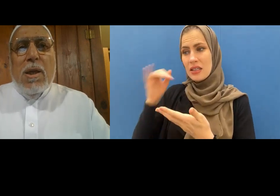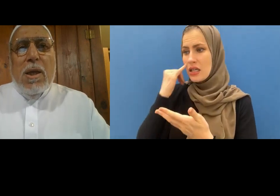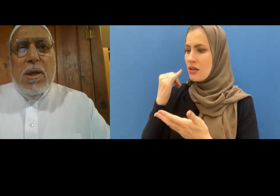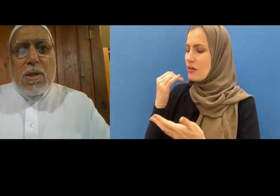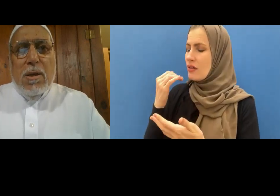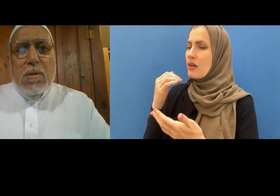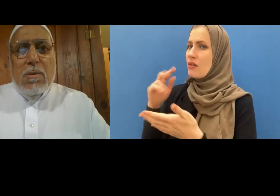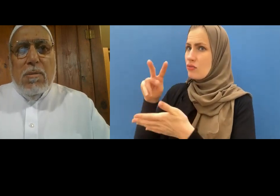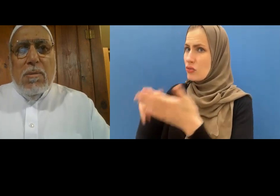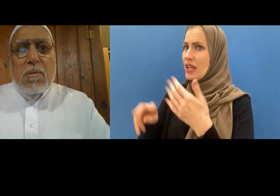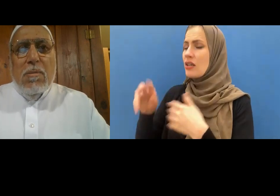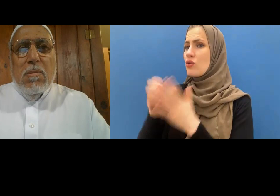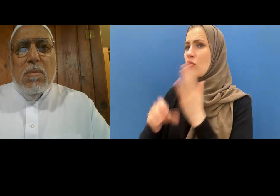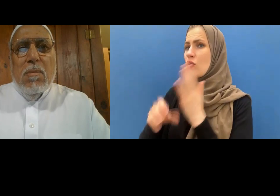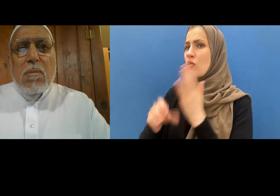death easy.